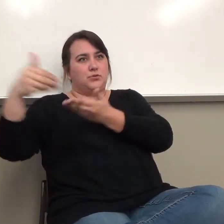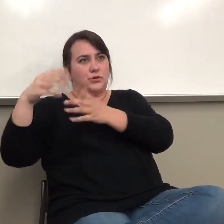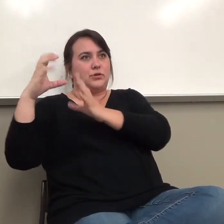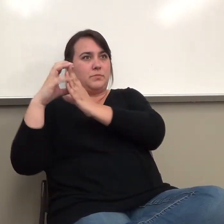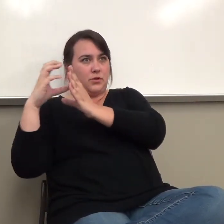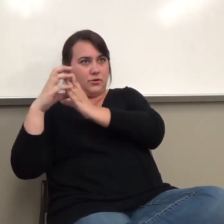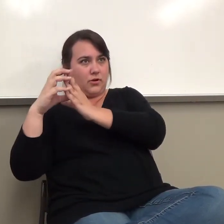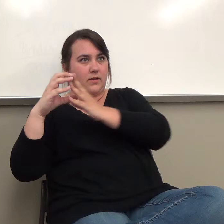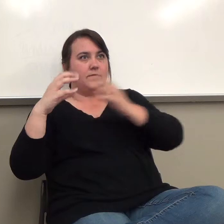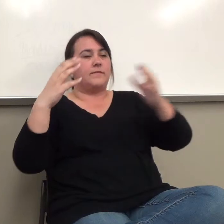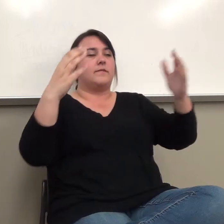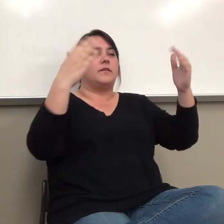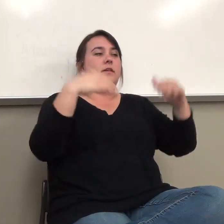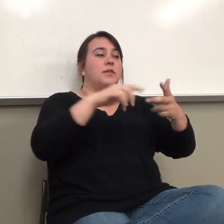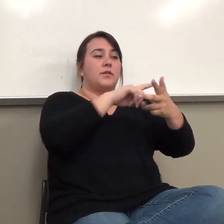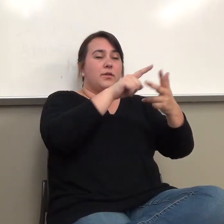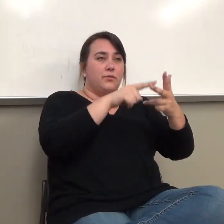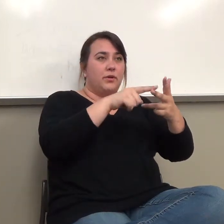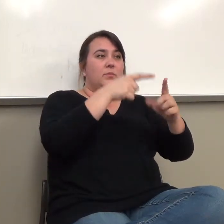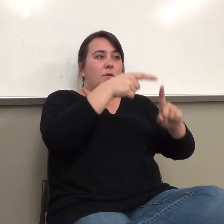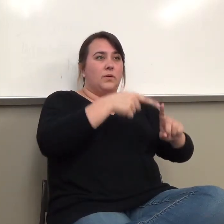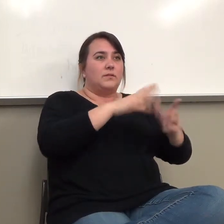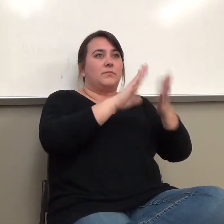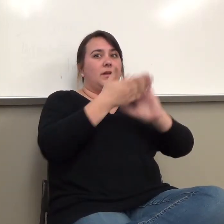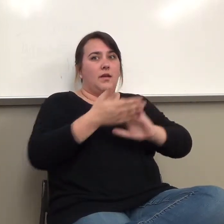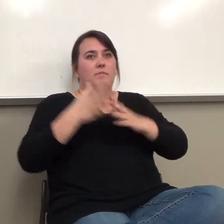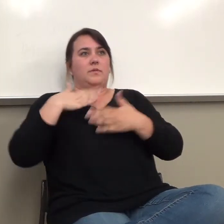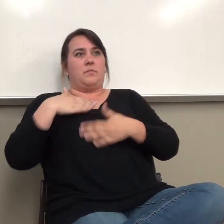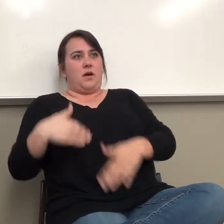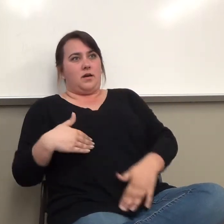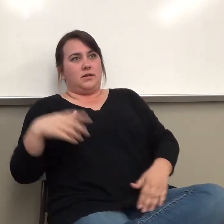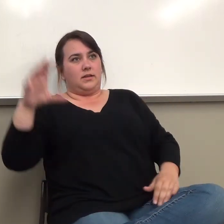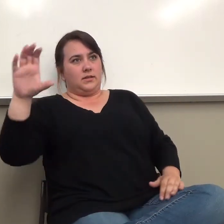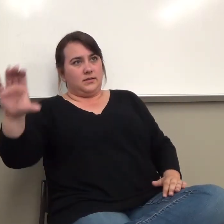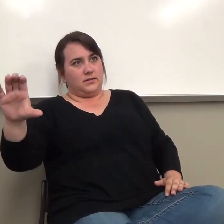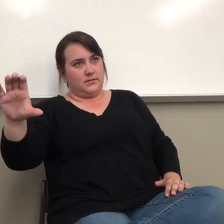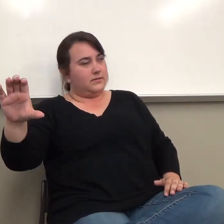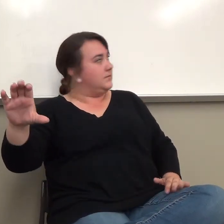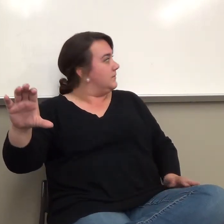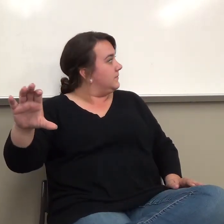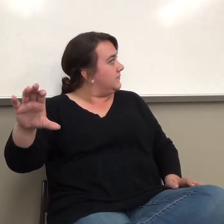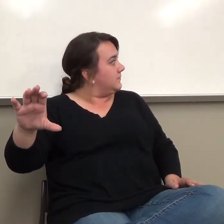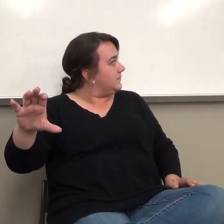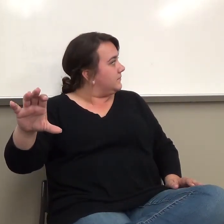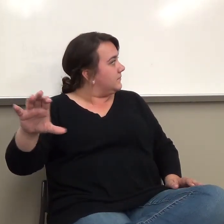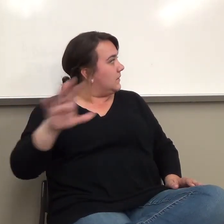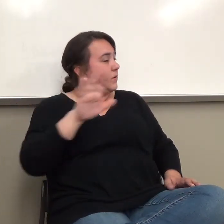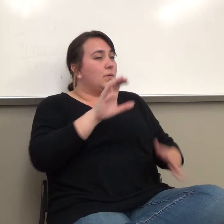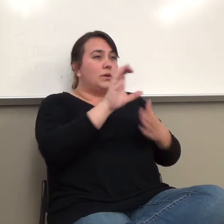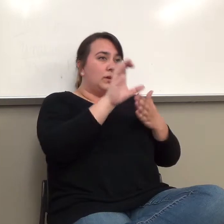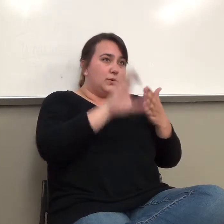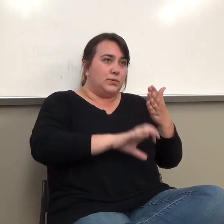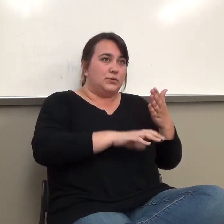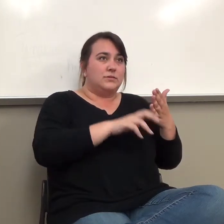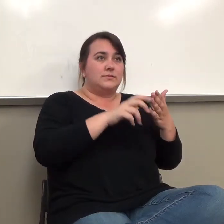These are being exploded out into your 3-paragraph body. And this